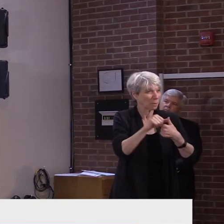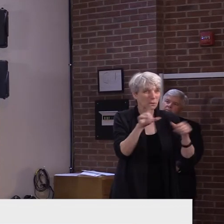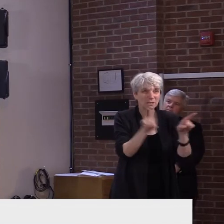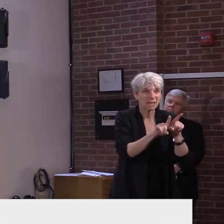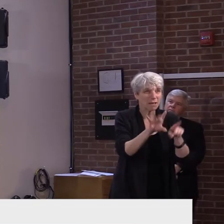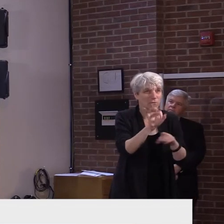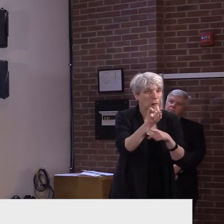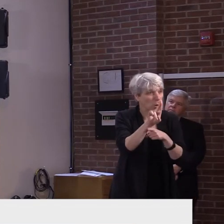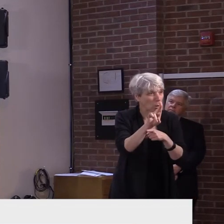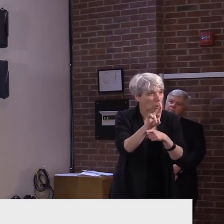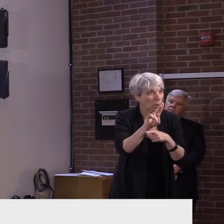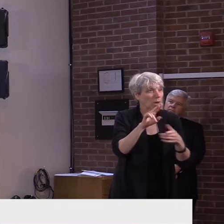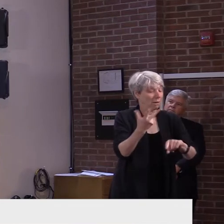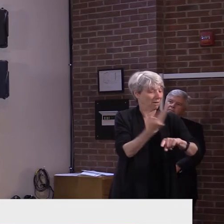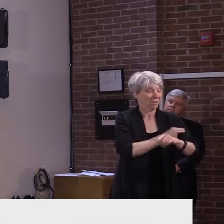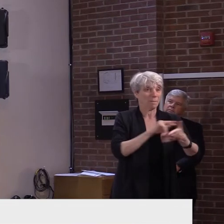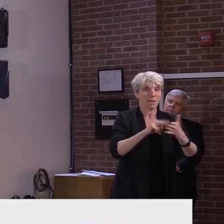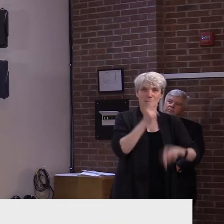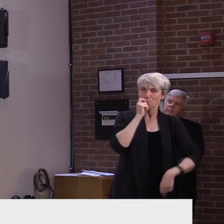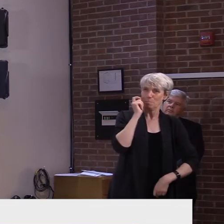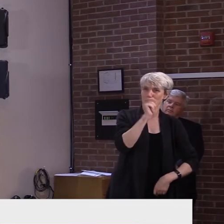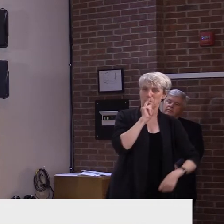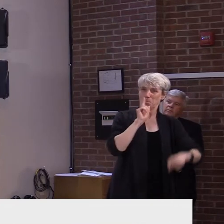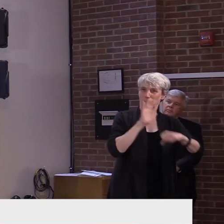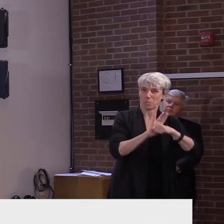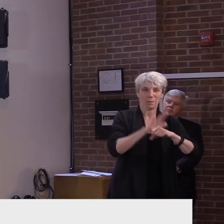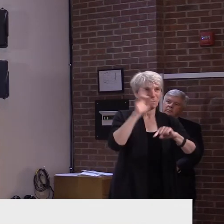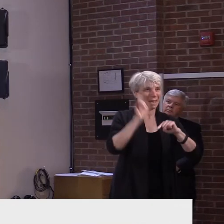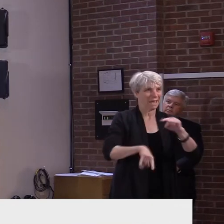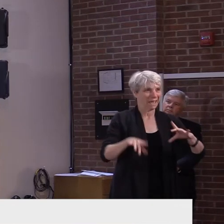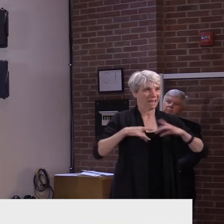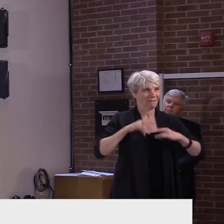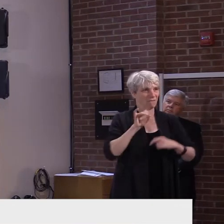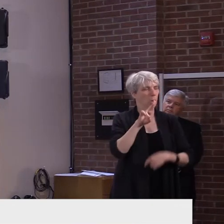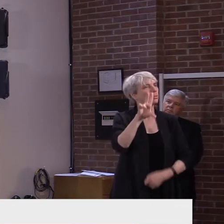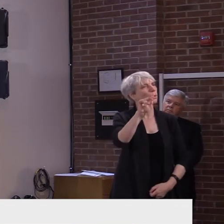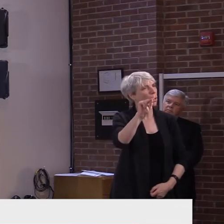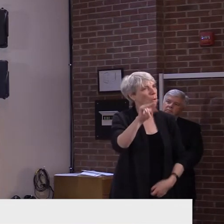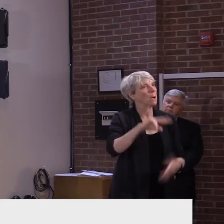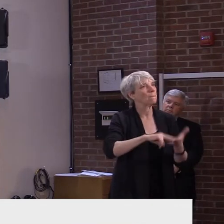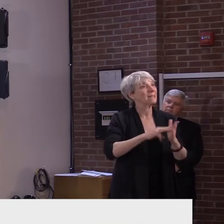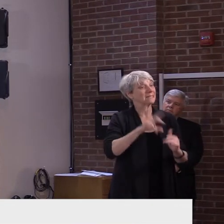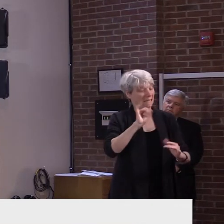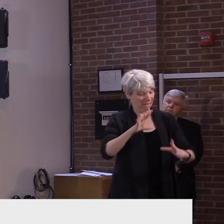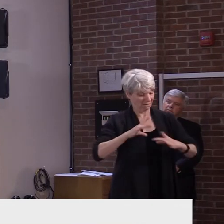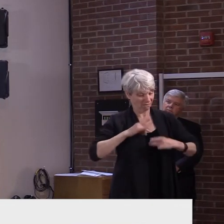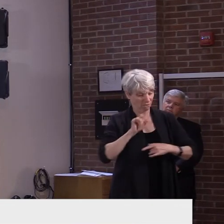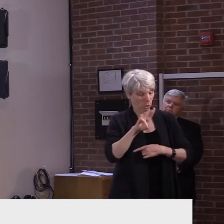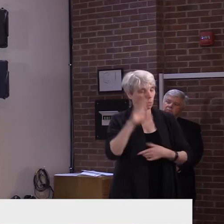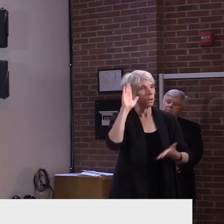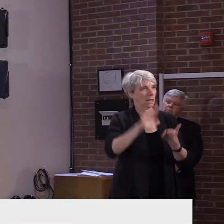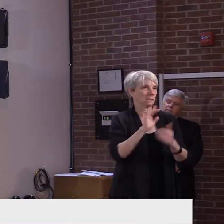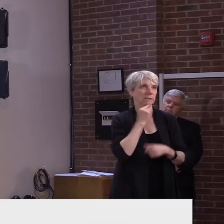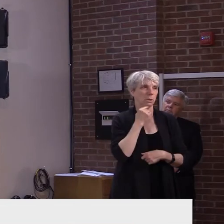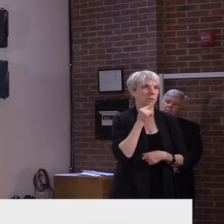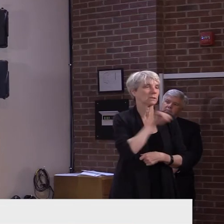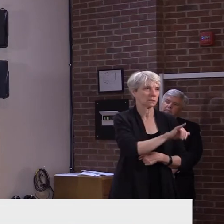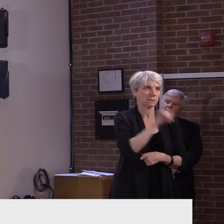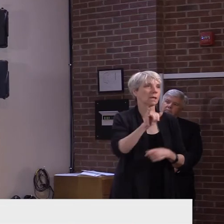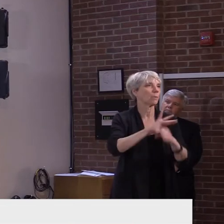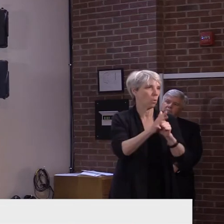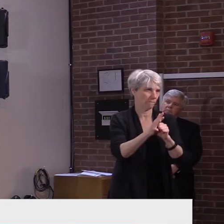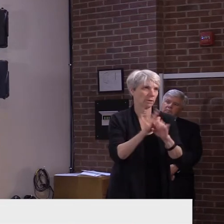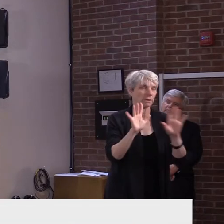case is not a sign of vaccine failure or an excuse to not get vaccinated in the first place. If